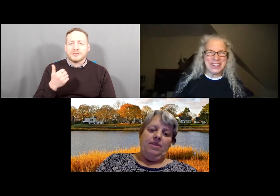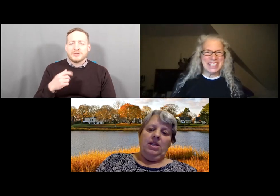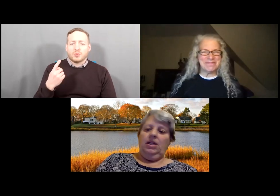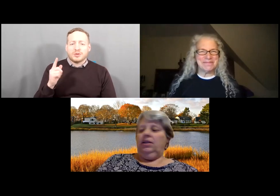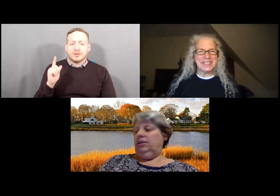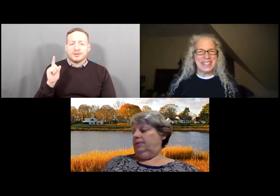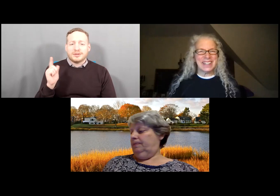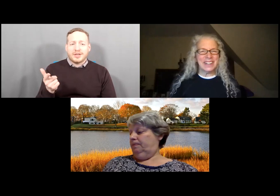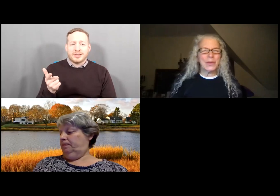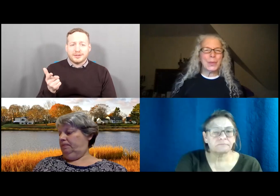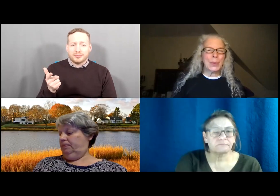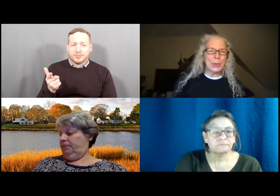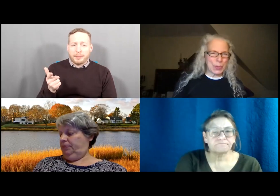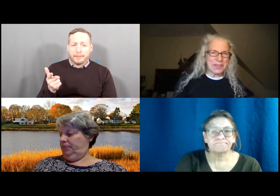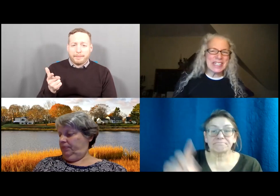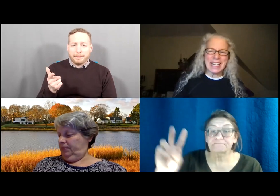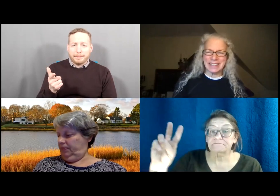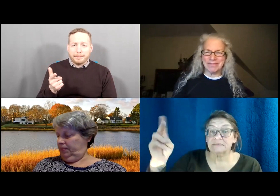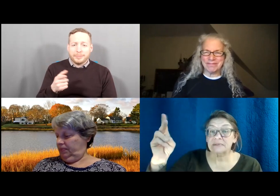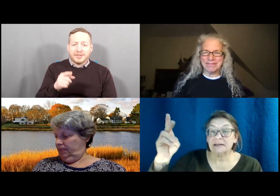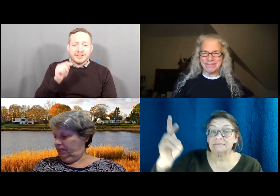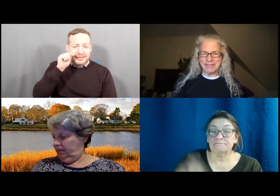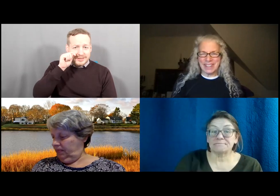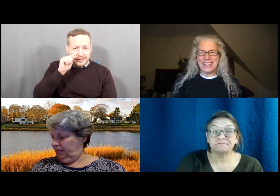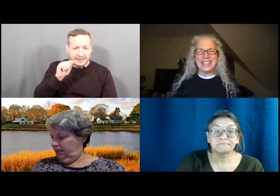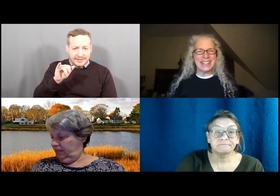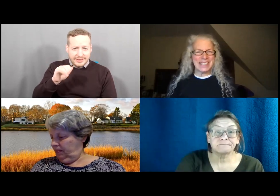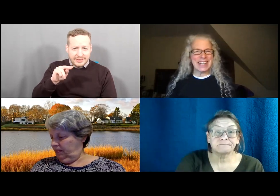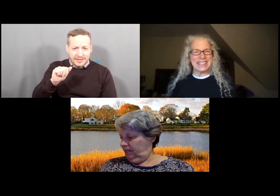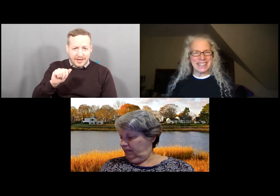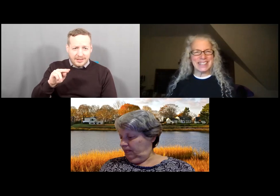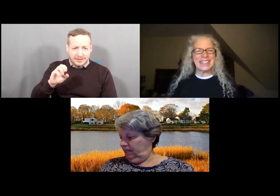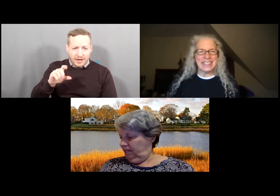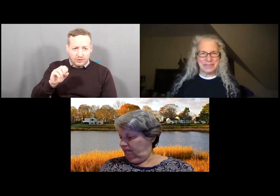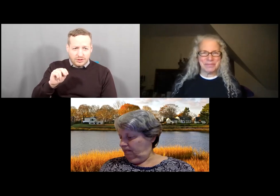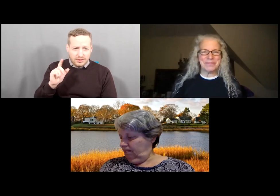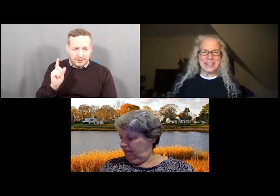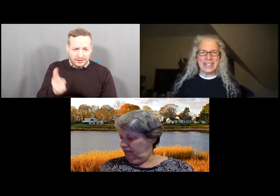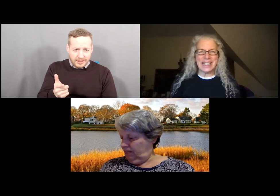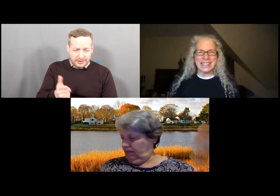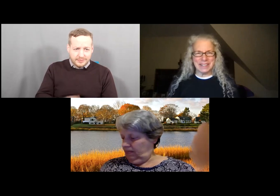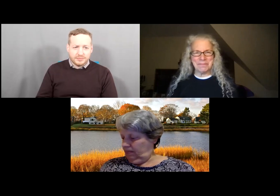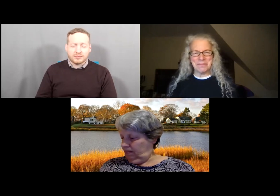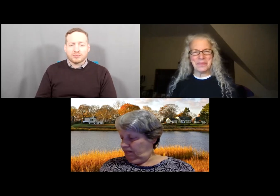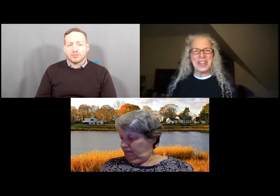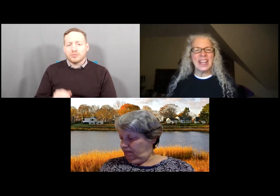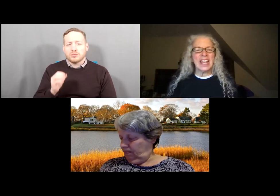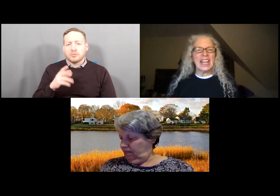Okay, right. Do we have a second? Tina seconds. Tina